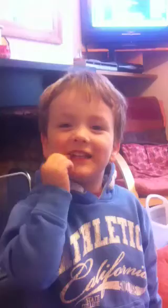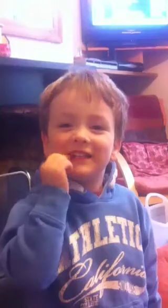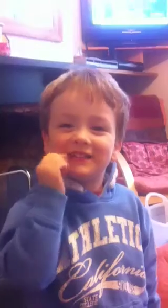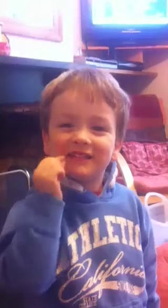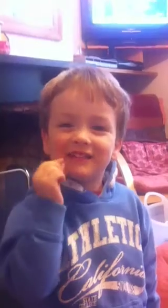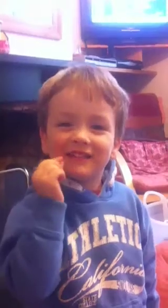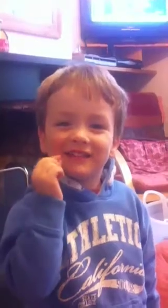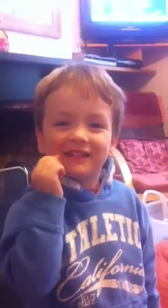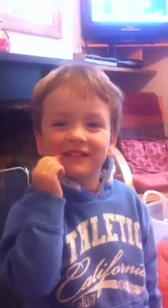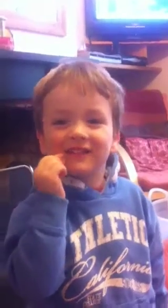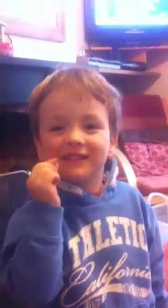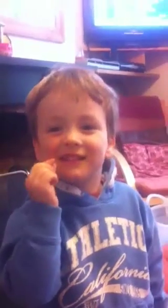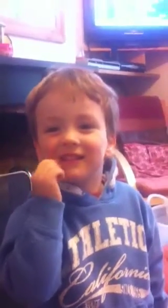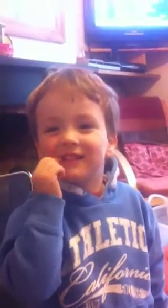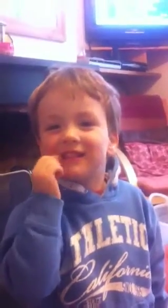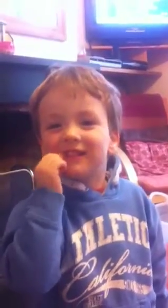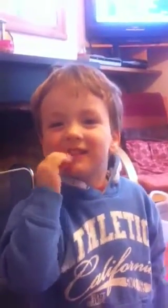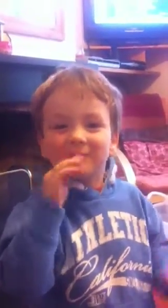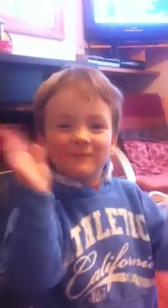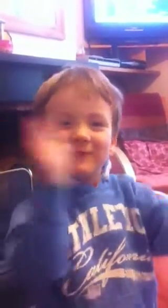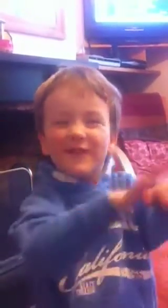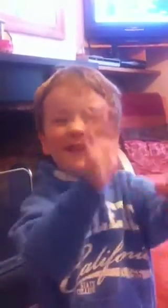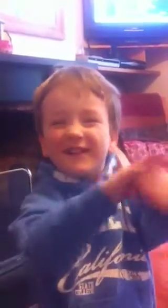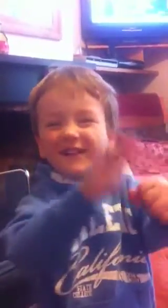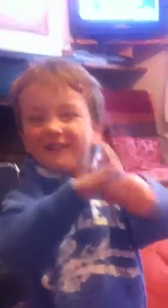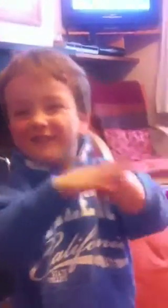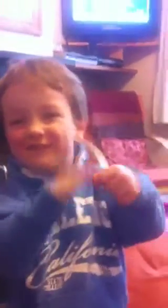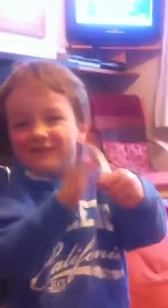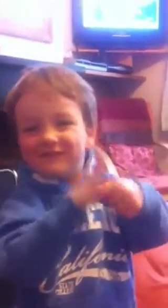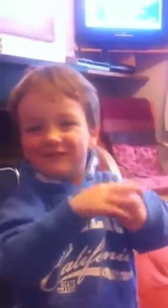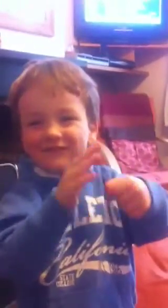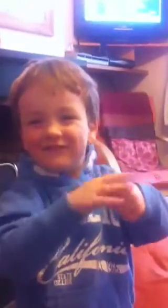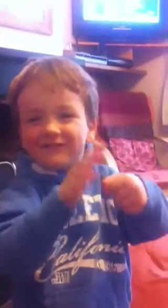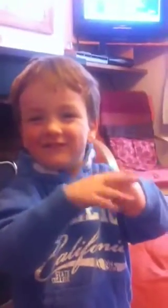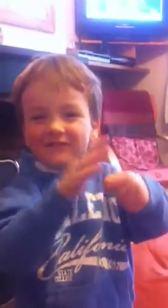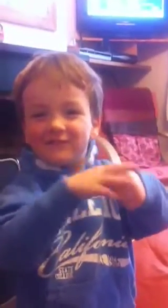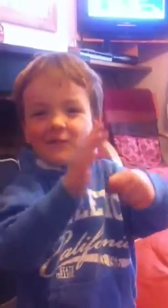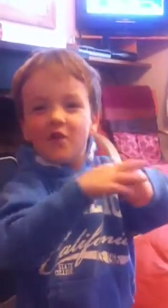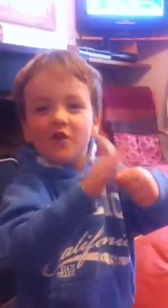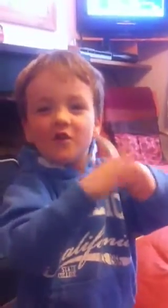Eat. Eat. Some more. Okay. What else?